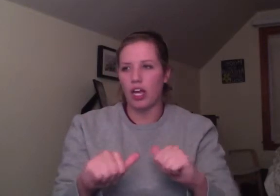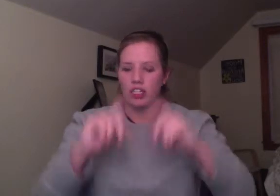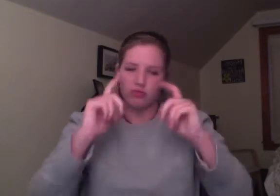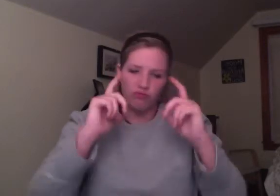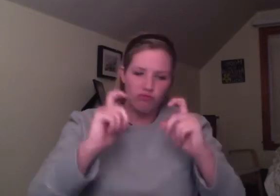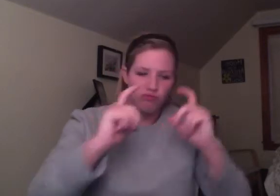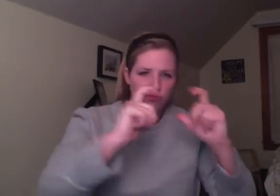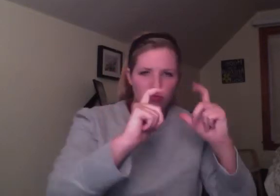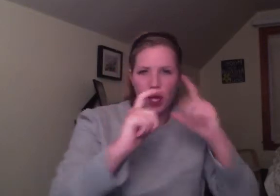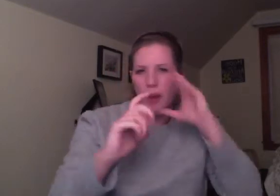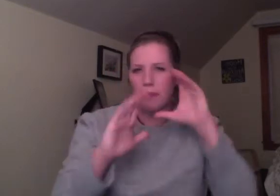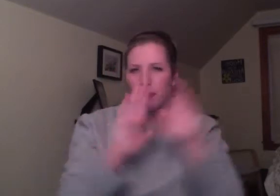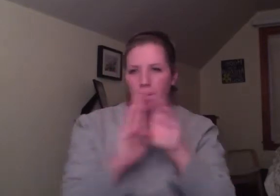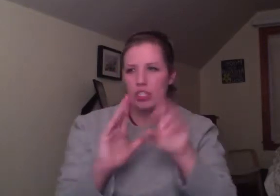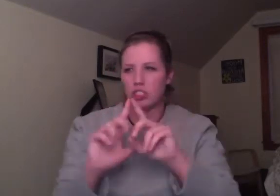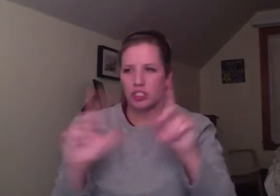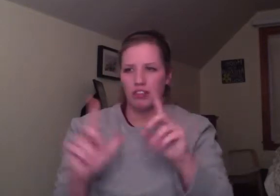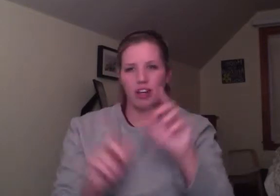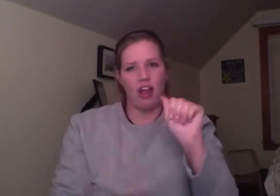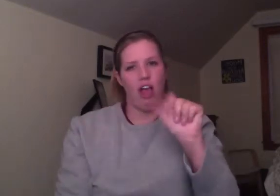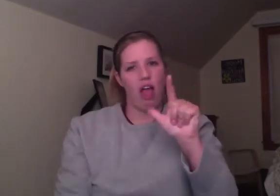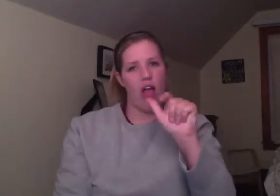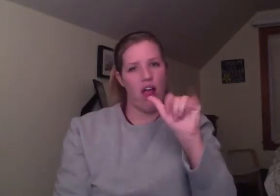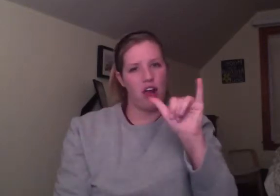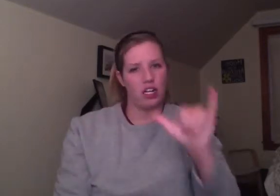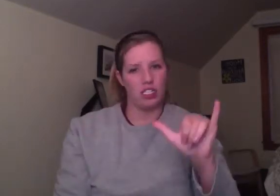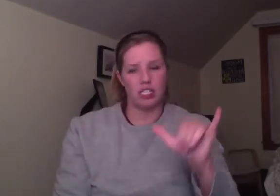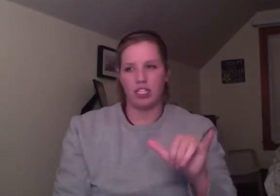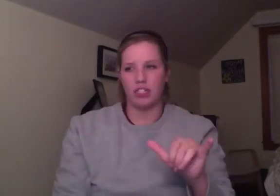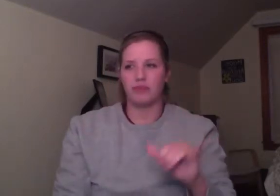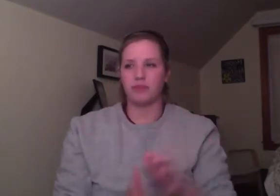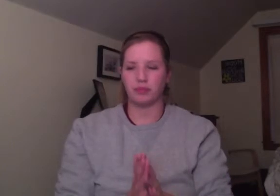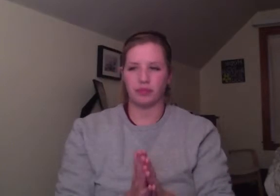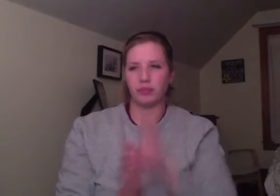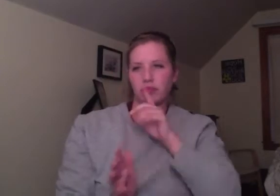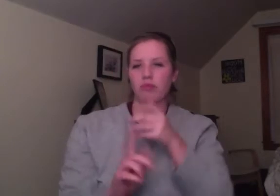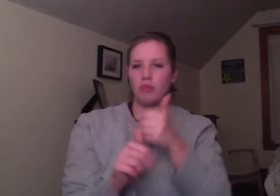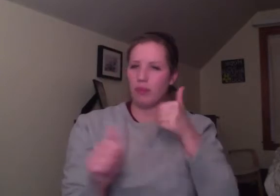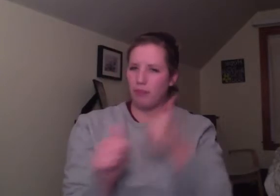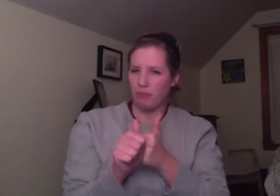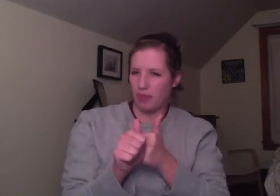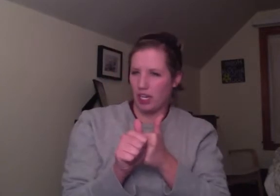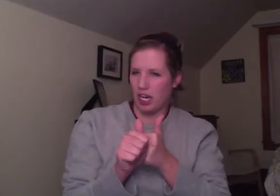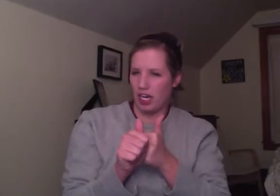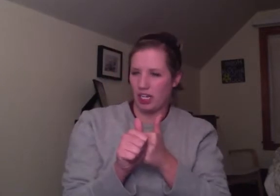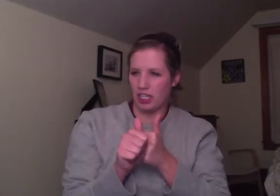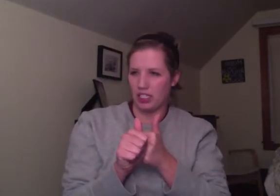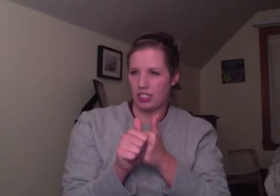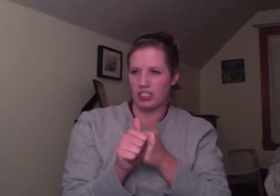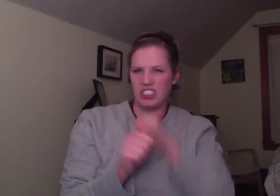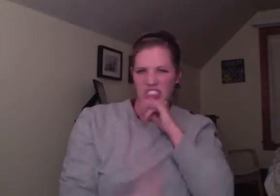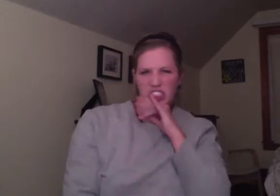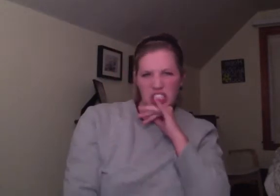these photographs of the alleyways and just the really behind-the-scenes stuff and the dirt and grime of the city.